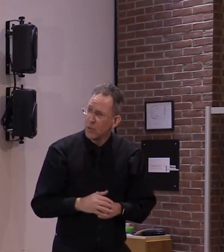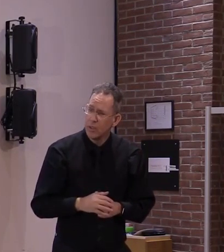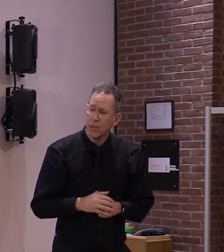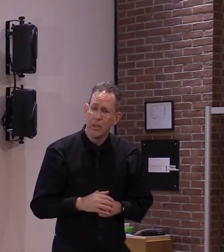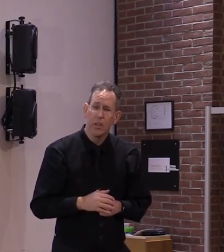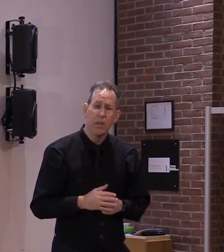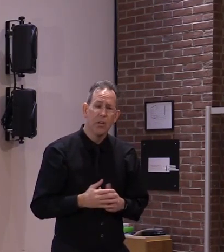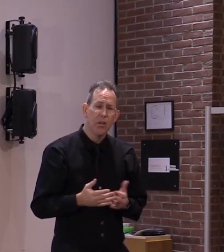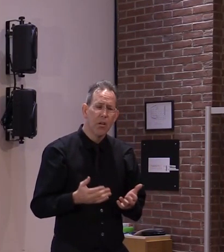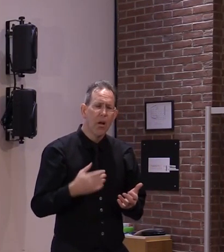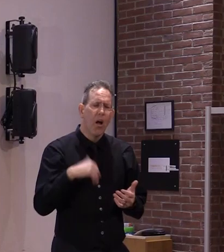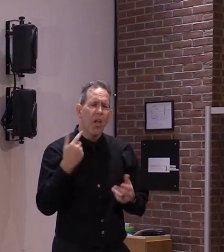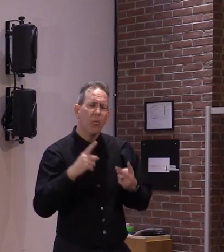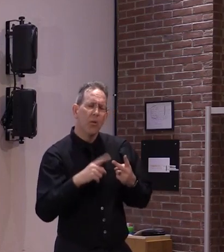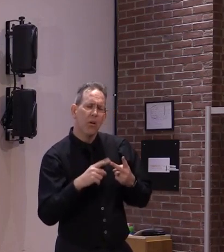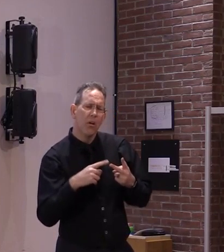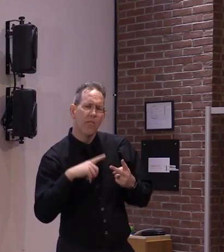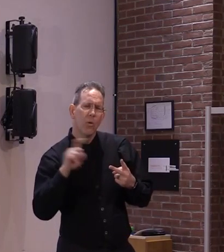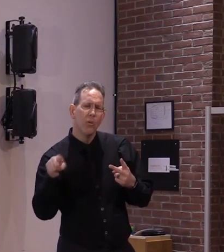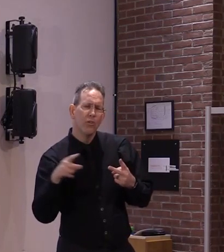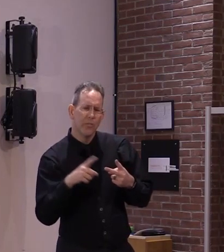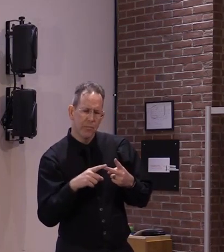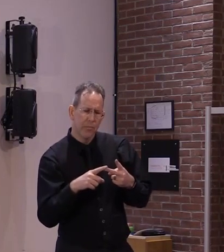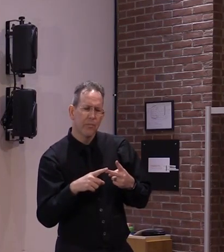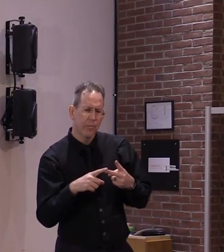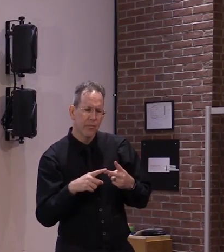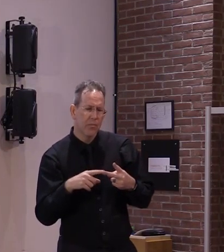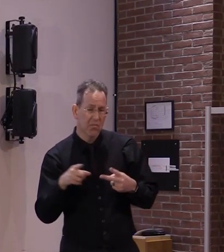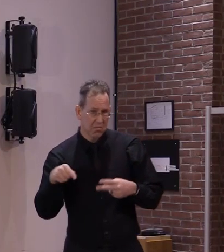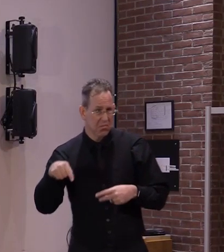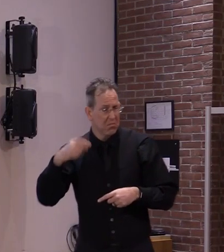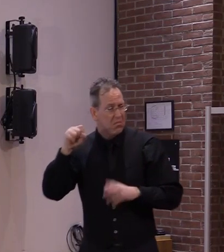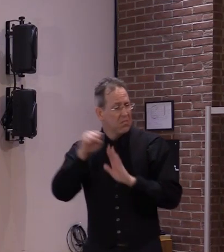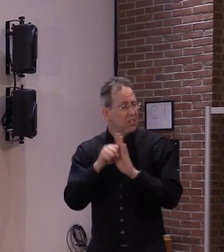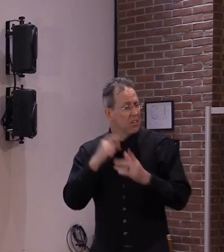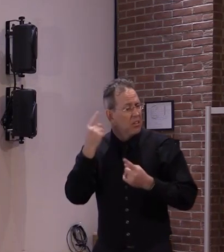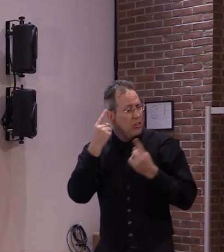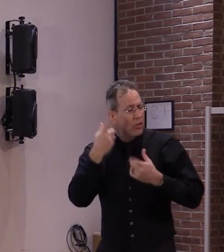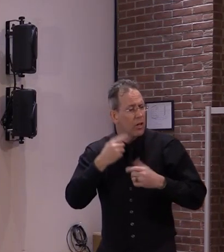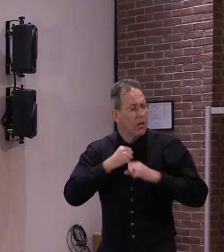added guidelines to protect people that are trying to mourn?